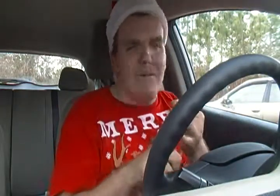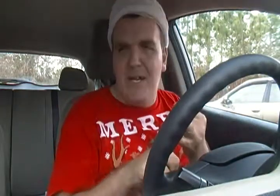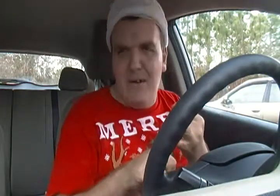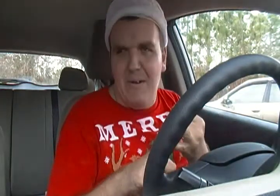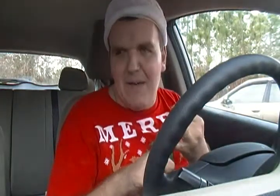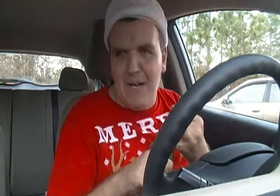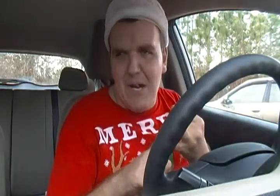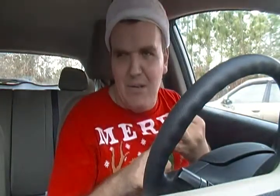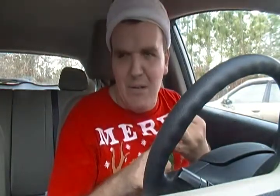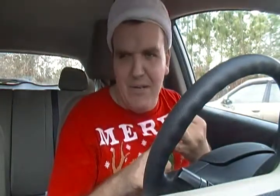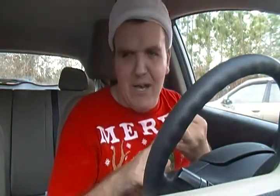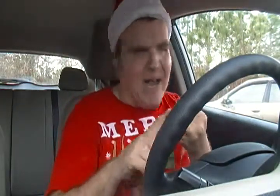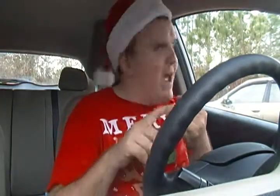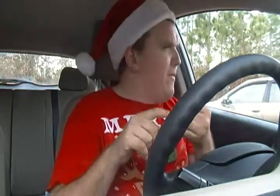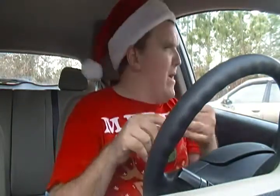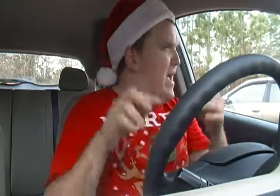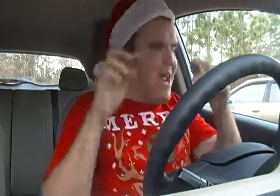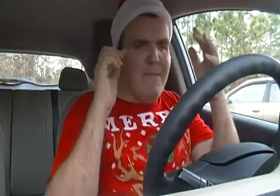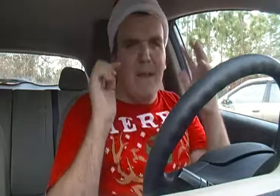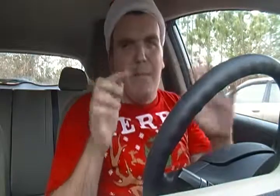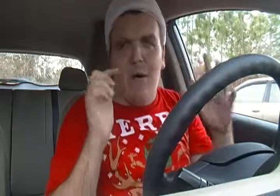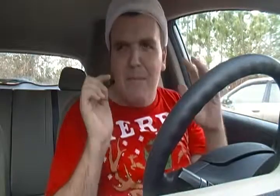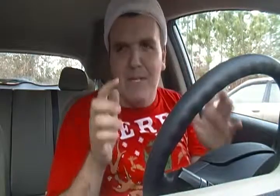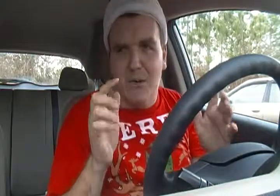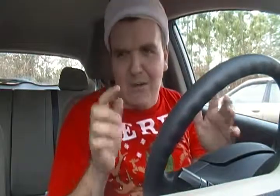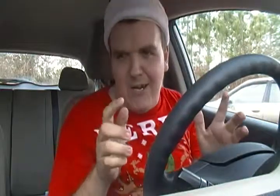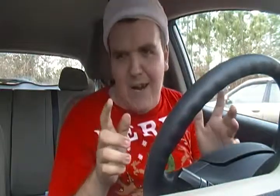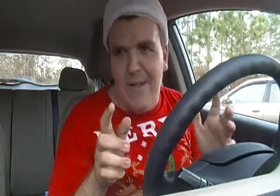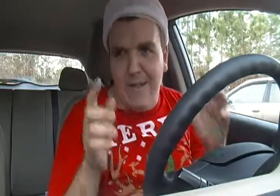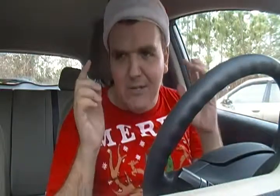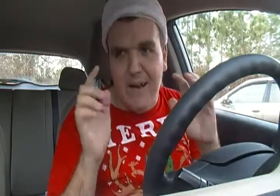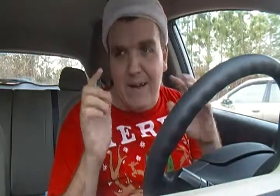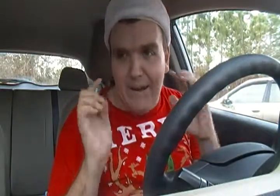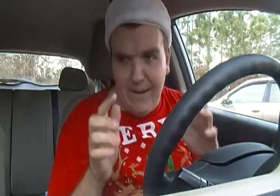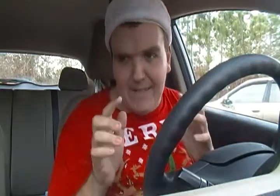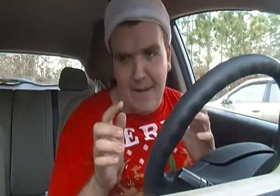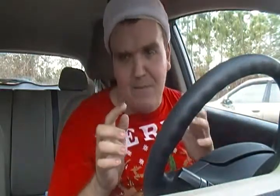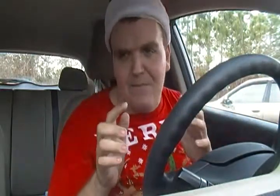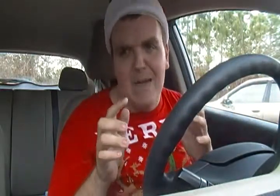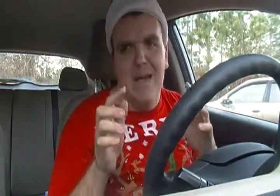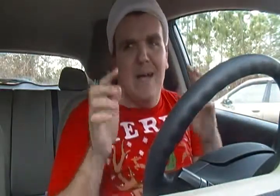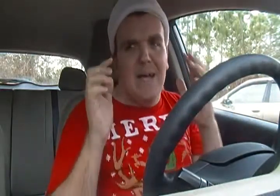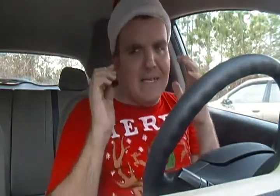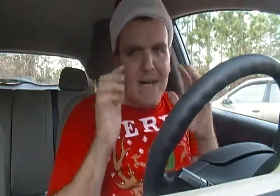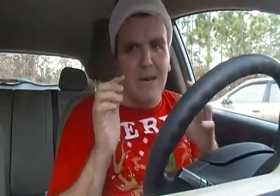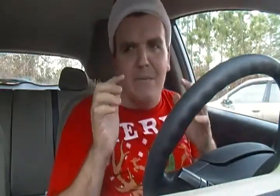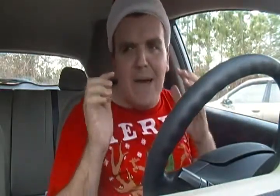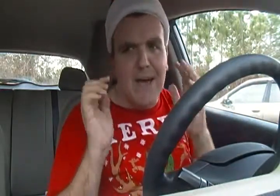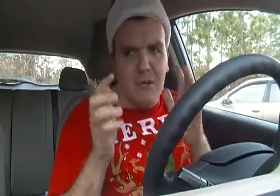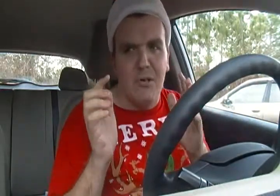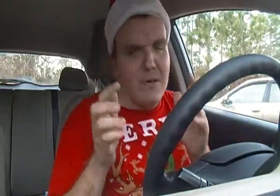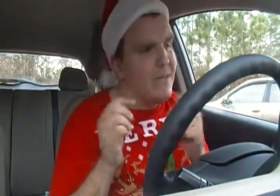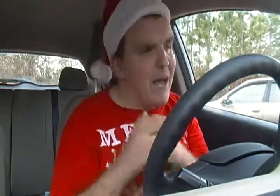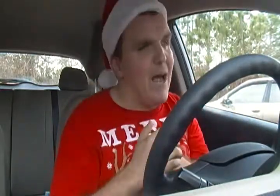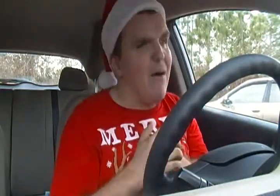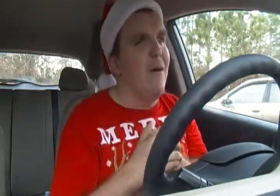mom's telling him that he'll shoot his eye out even the department store saying that looks like a nazi is telling him that he'll shoot his eye out